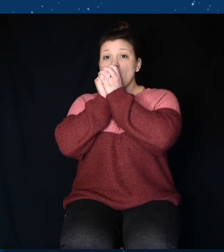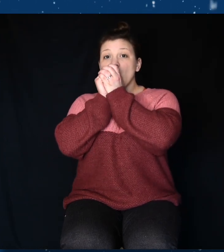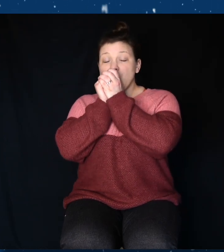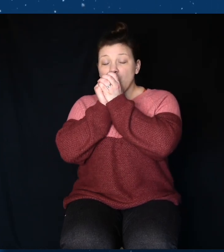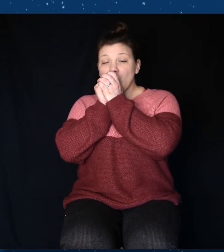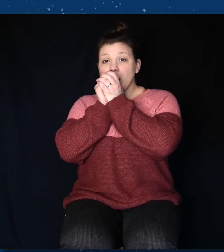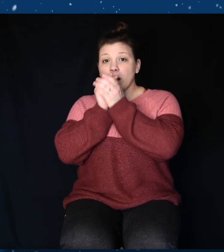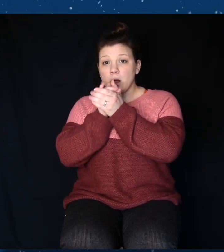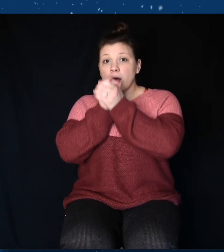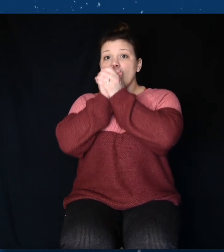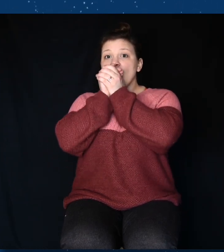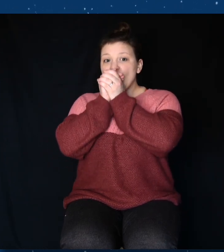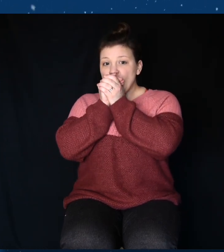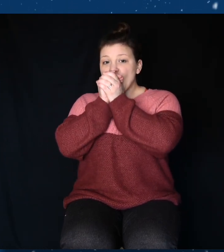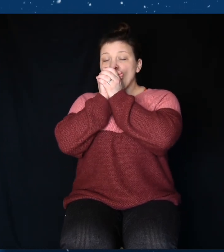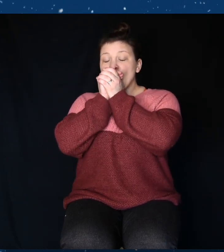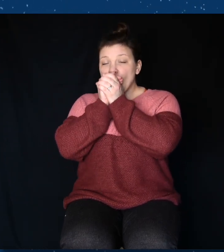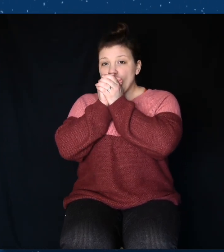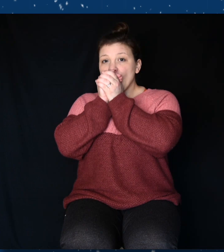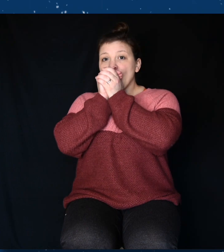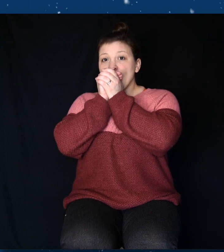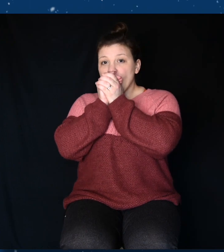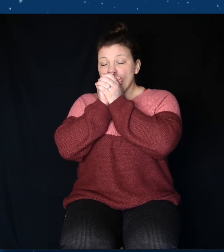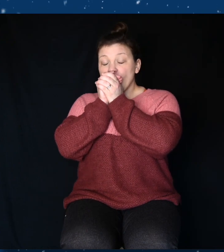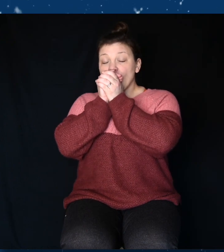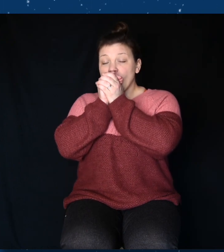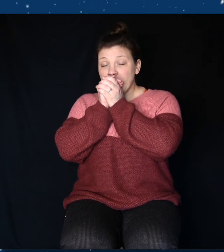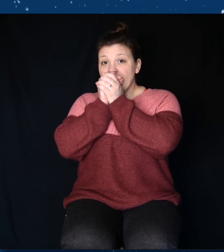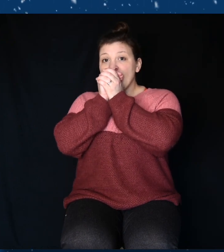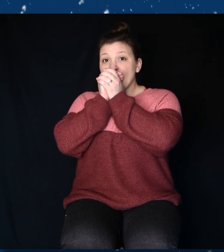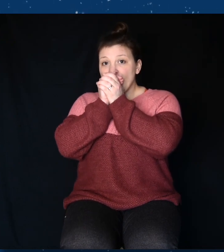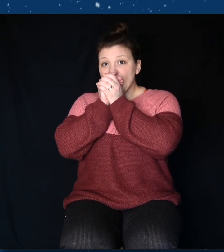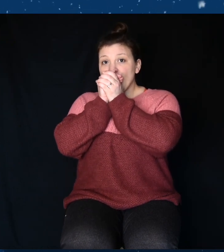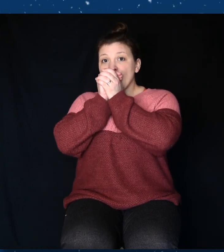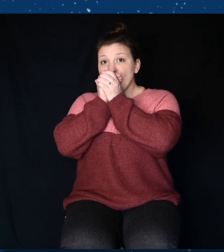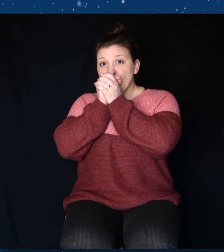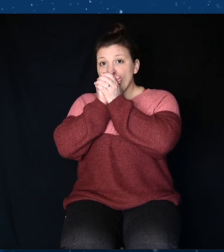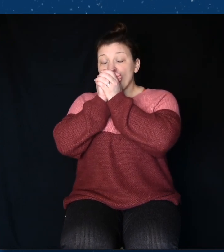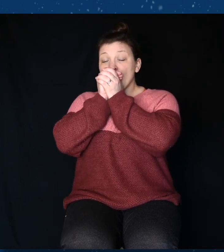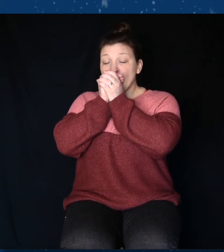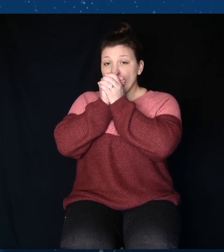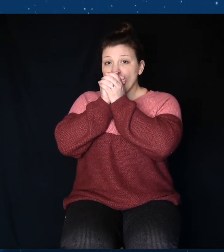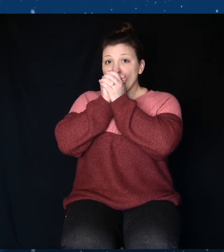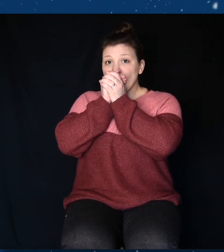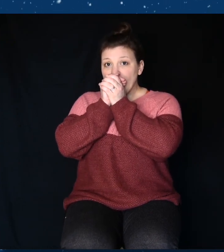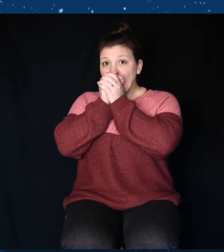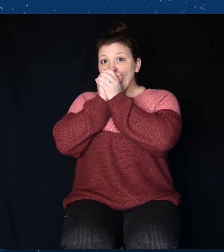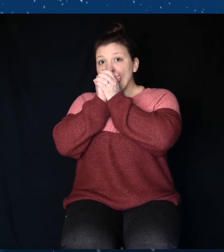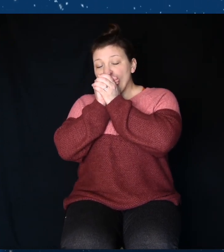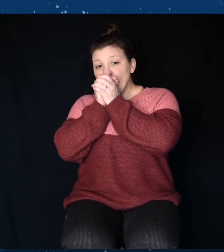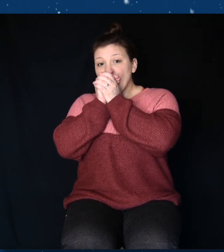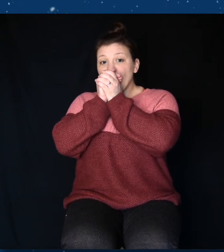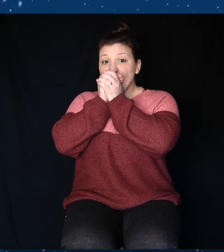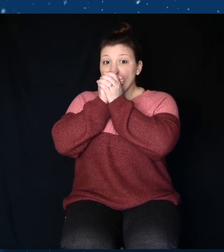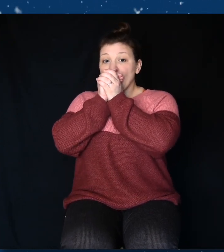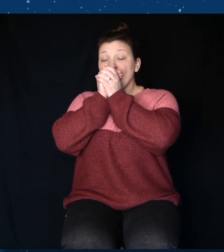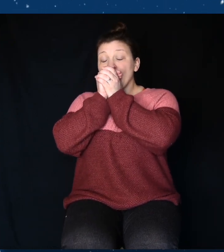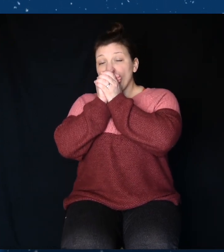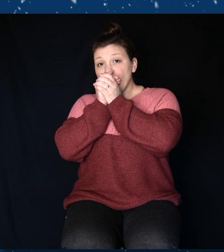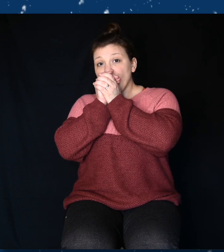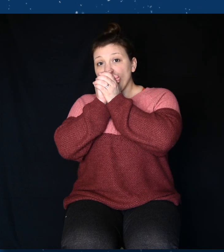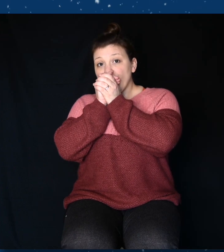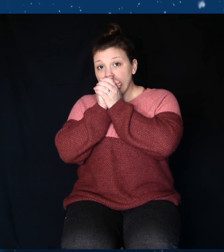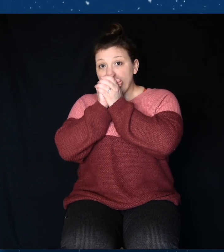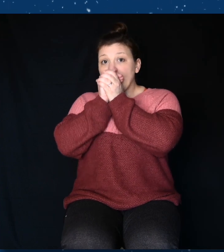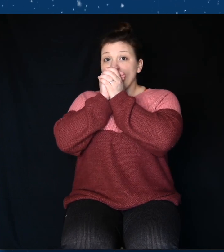Short days, long nights, will the snow fall, will the frost bite, when the cold wind blows,